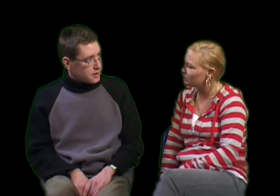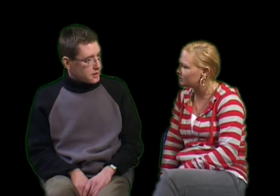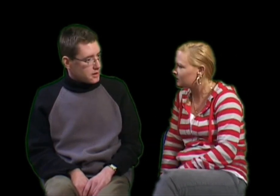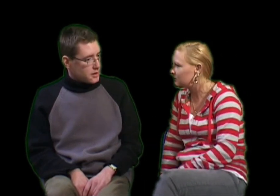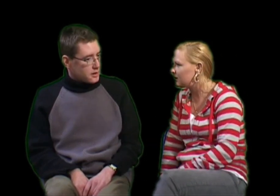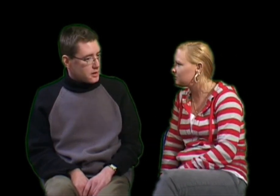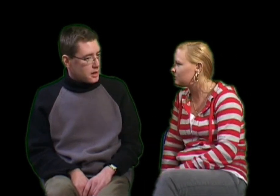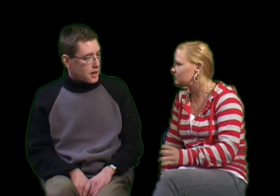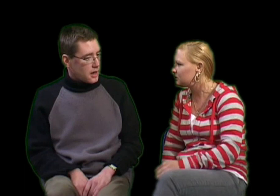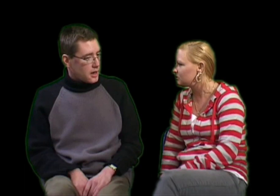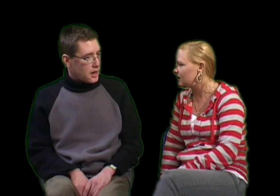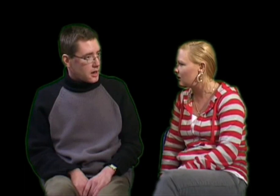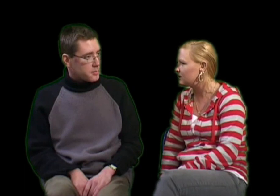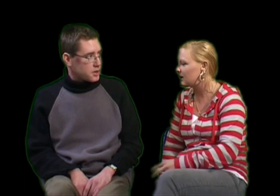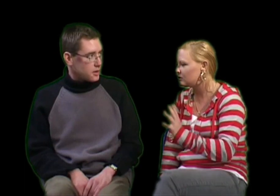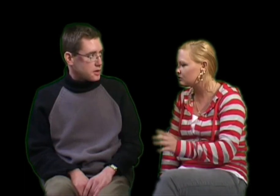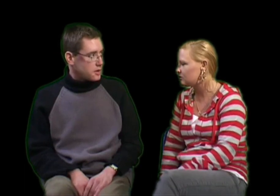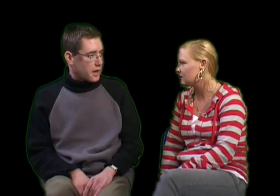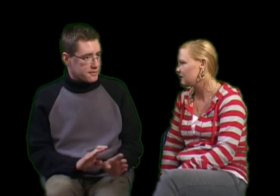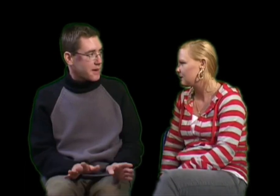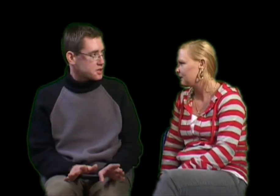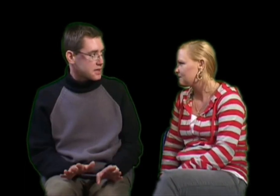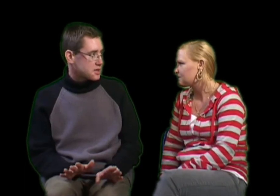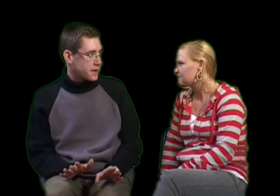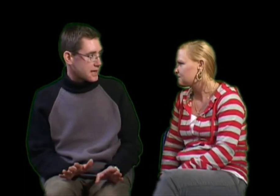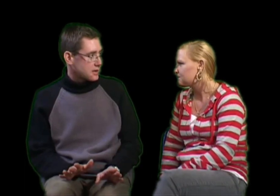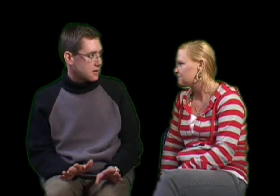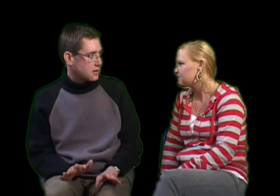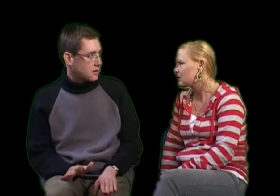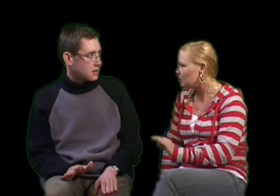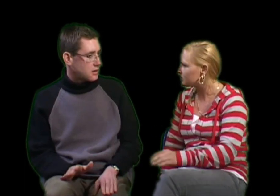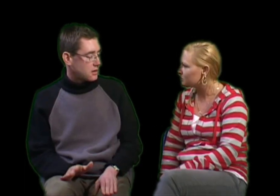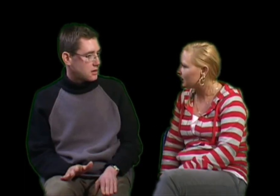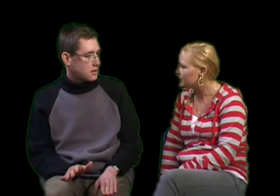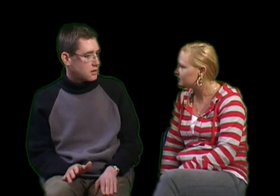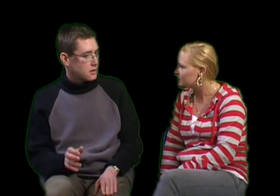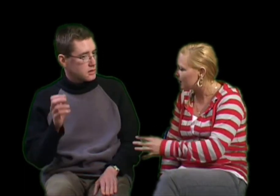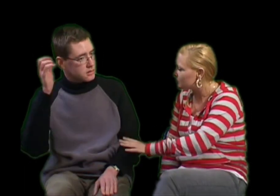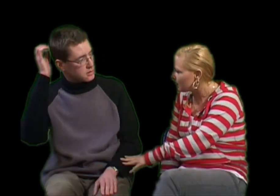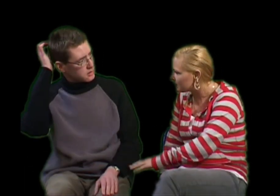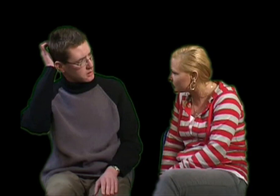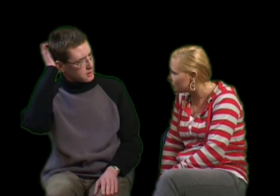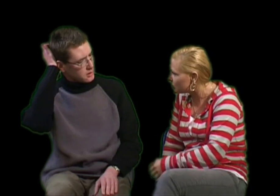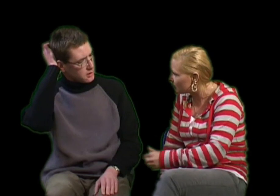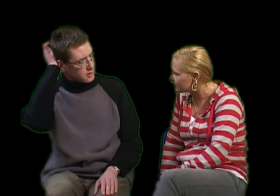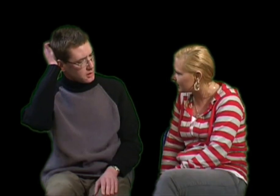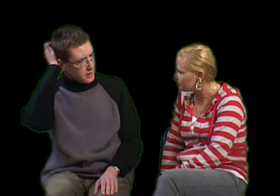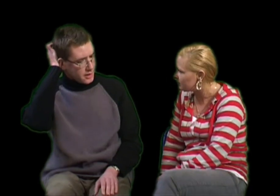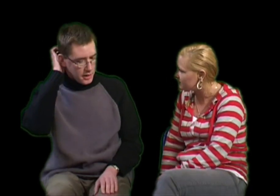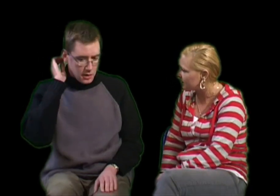We talk, you know what I mean, and we just get on. But you haven't mentioned this to her yet? No, it's a surprise. That's why I'm asking you. You're going to have to help me, you see.